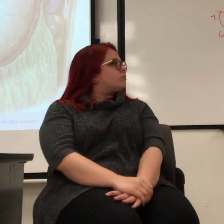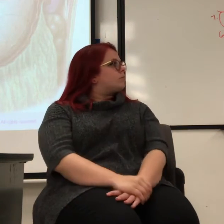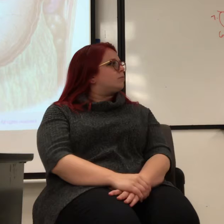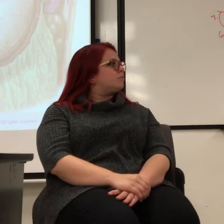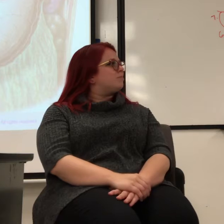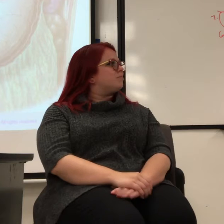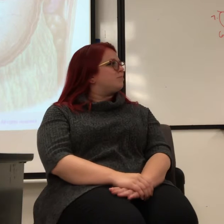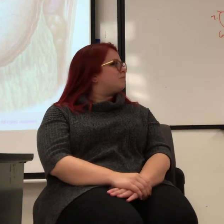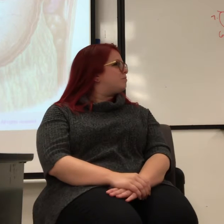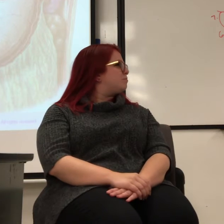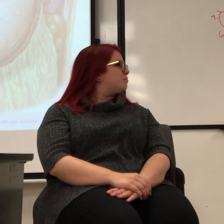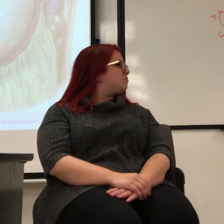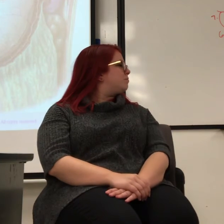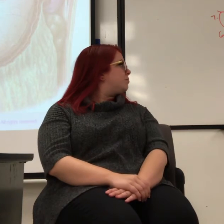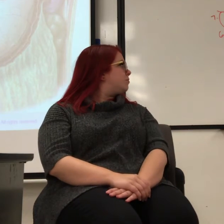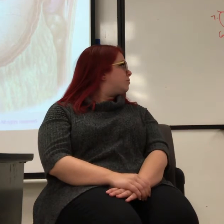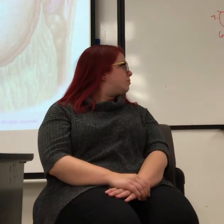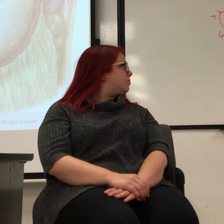9.